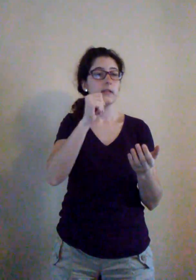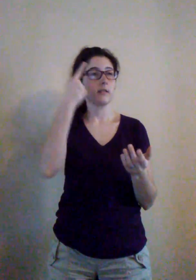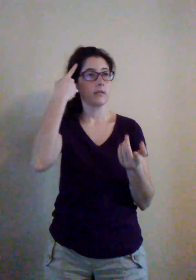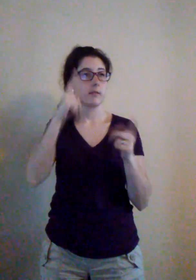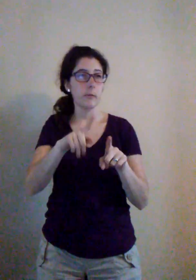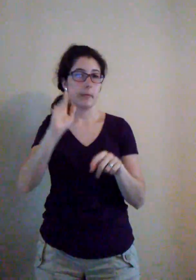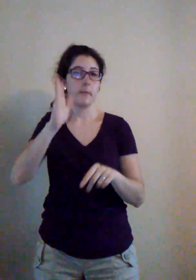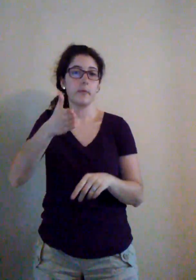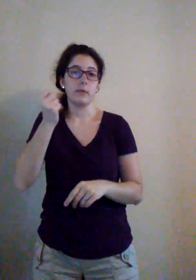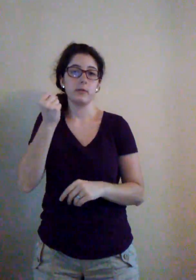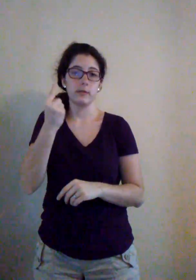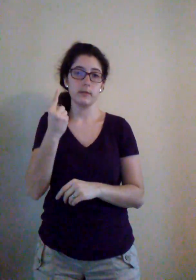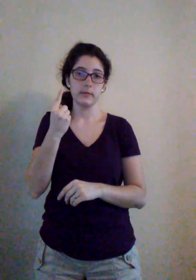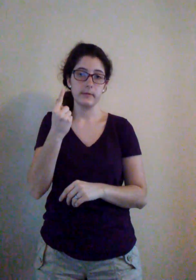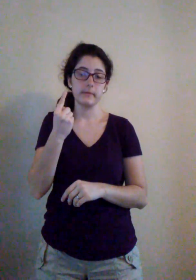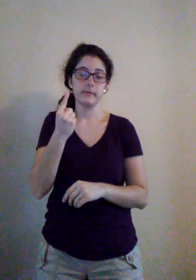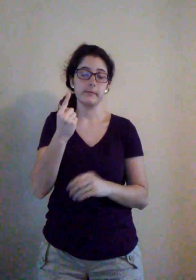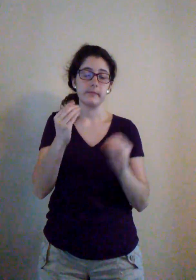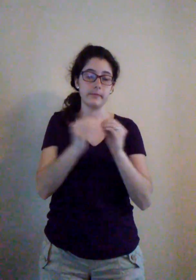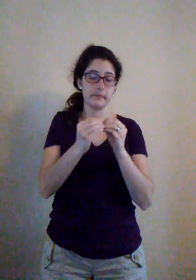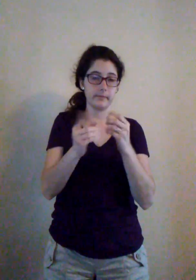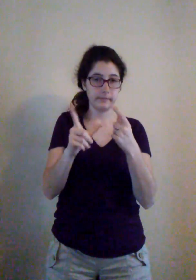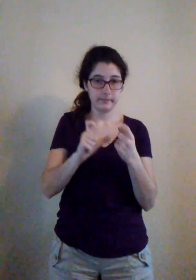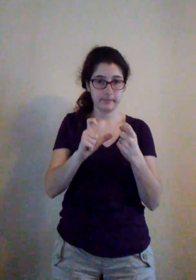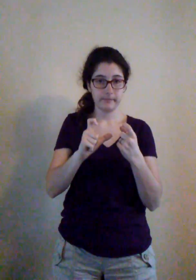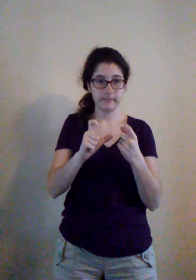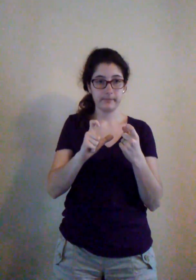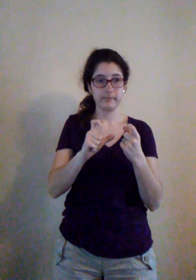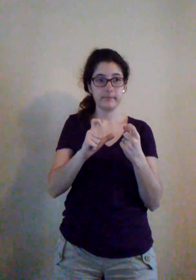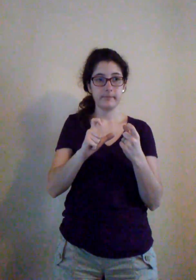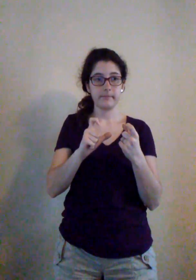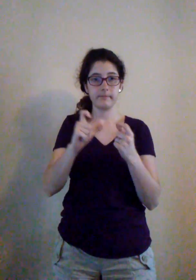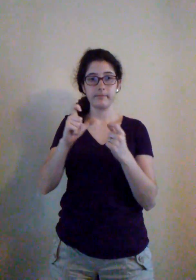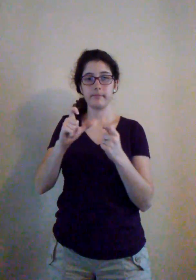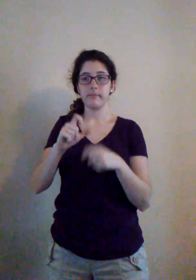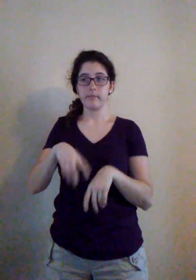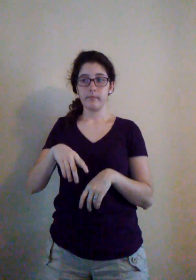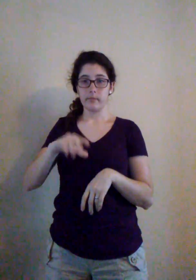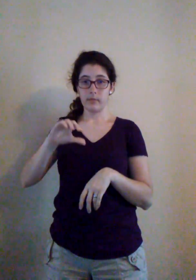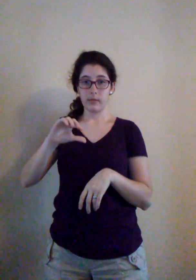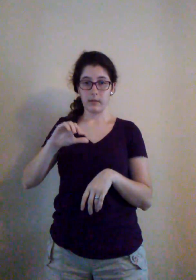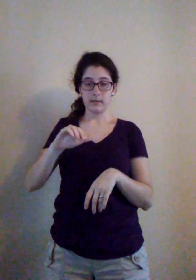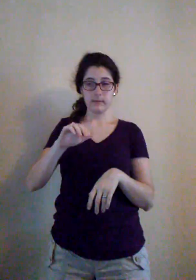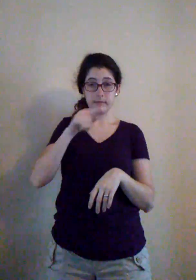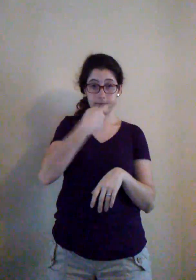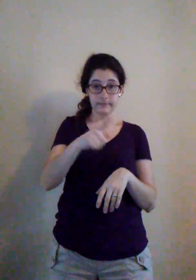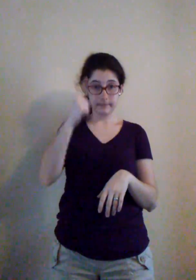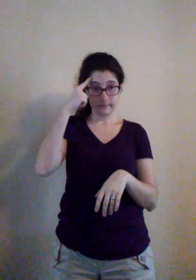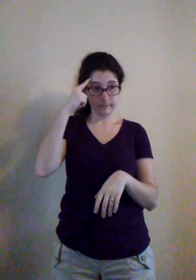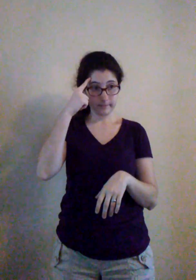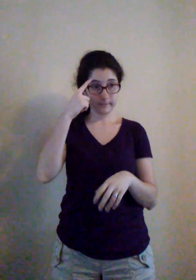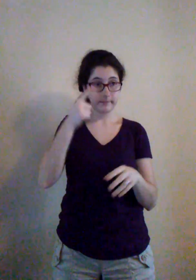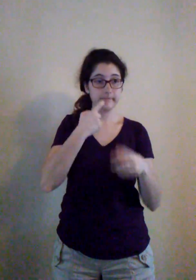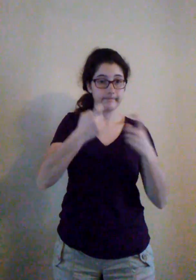it as a category more quickly than sin as transgression of law. Now, obviously, in a